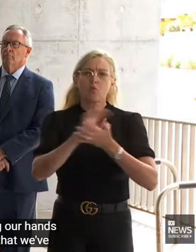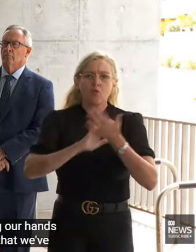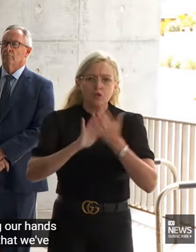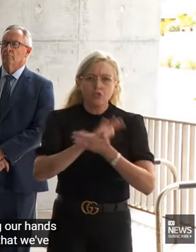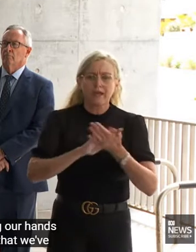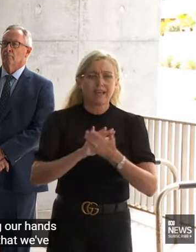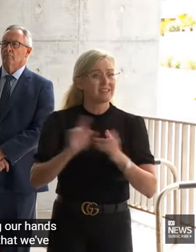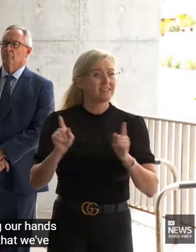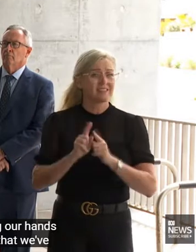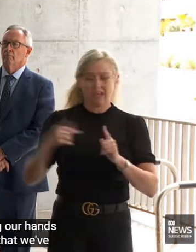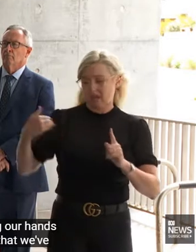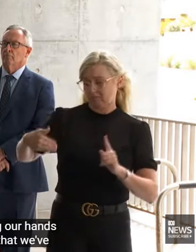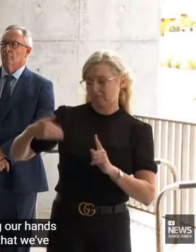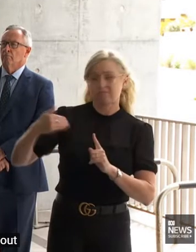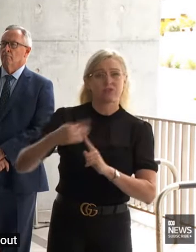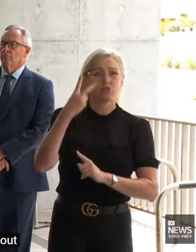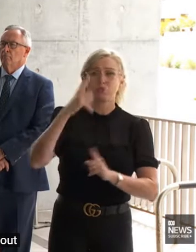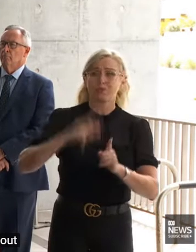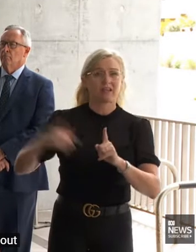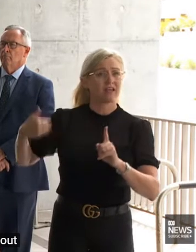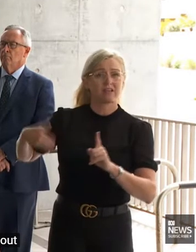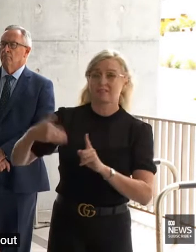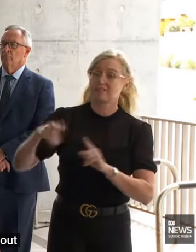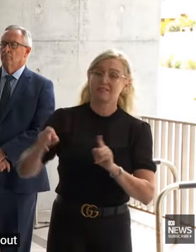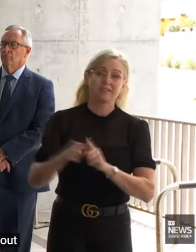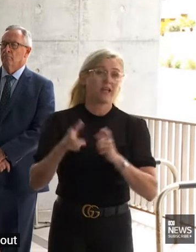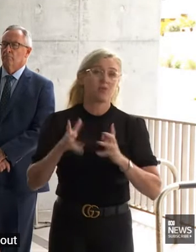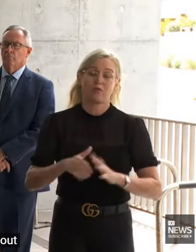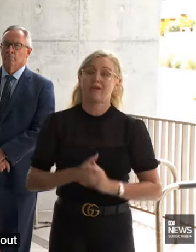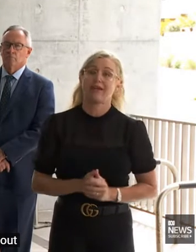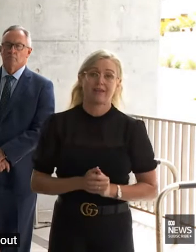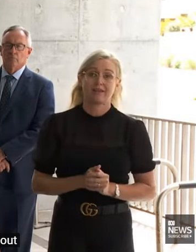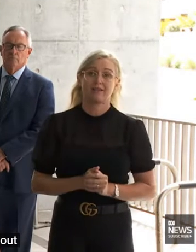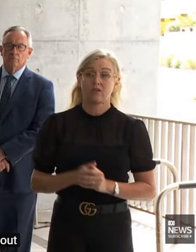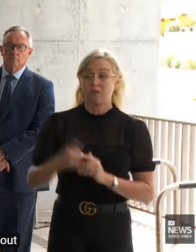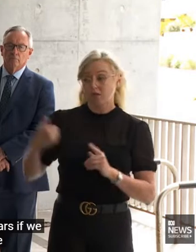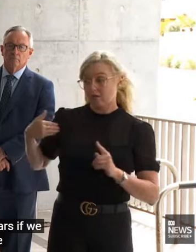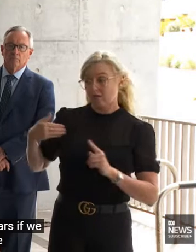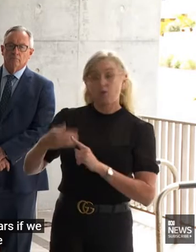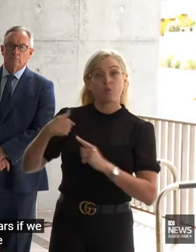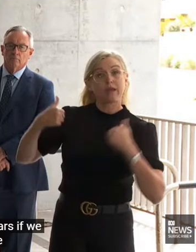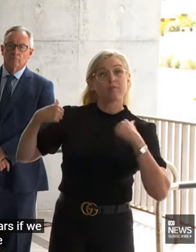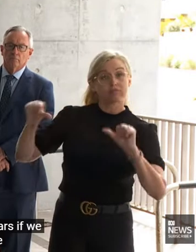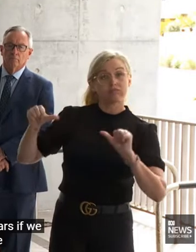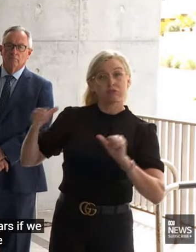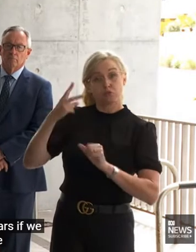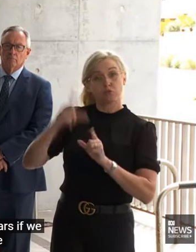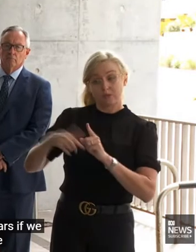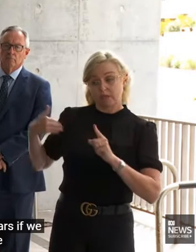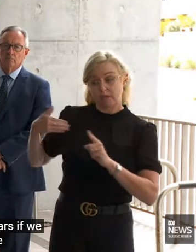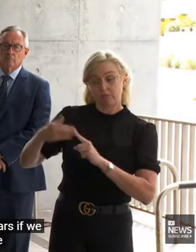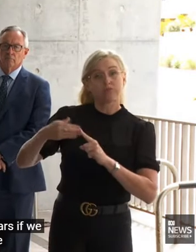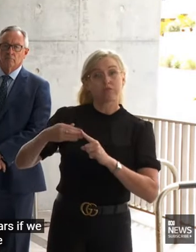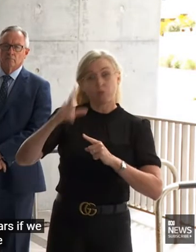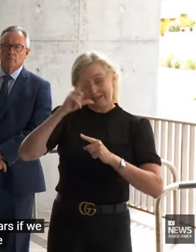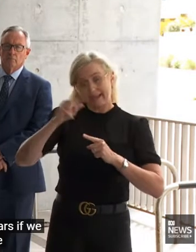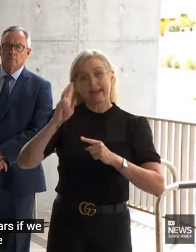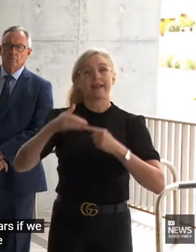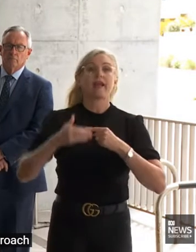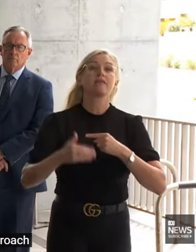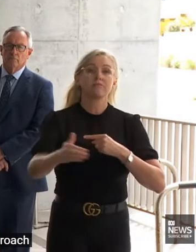the last 2 years. If we can continue to follow that approach, we'll get through this, and we are getting through it. I think if you look at